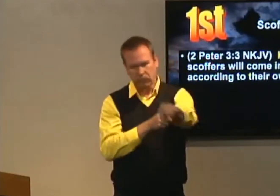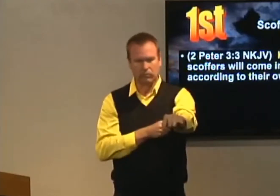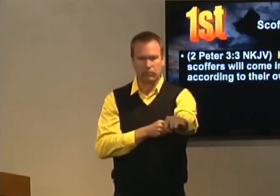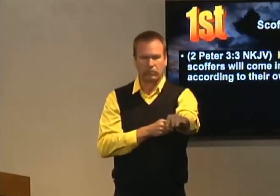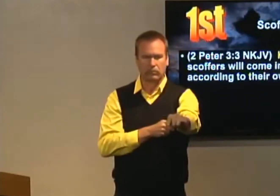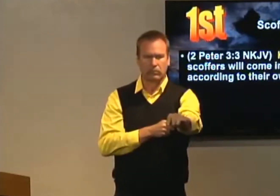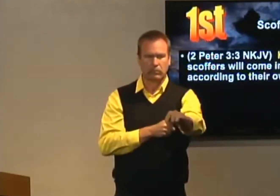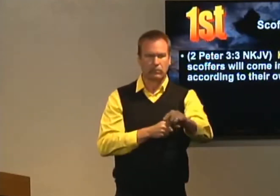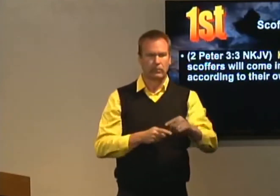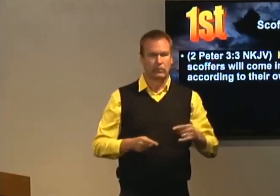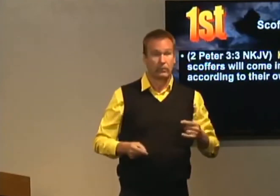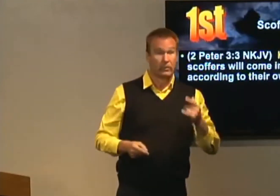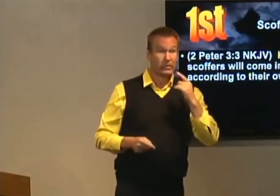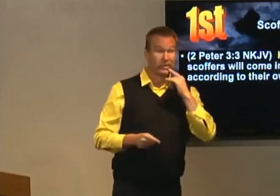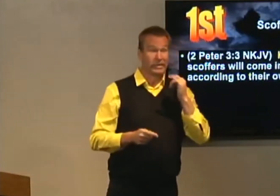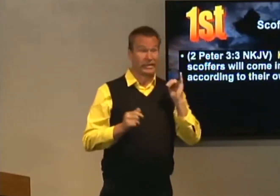you, lie to you.